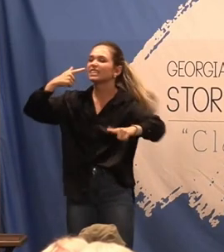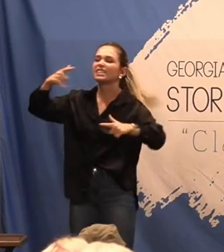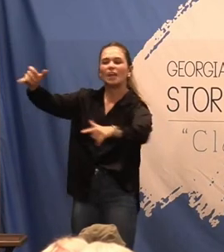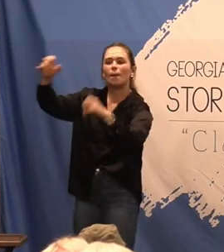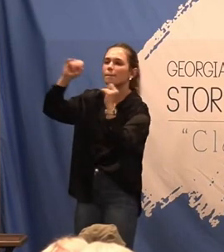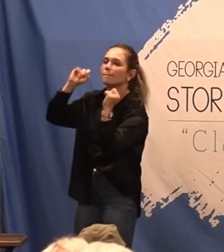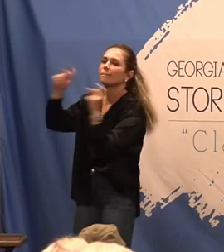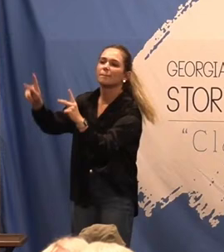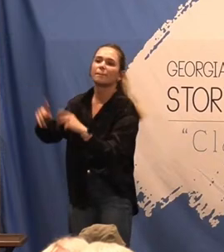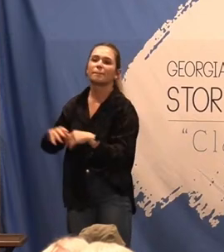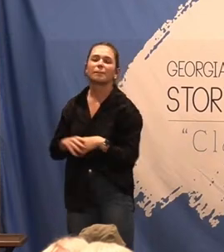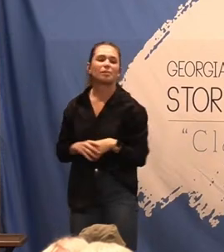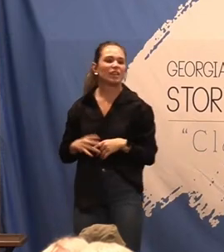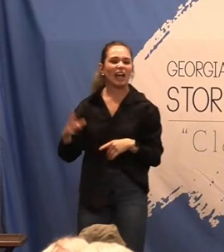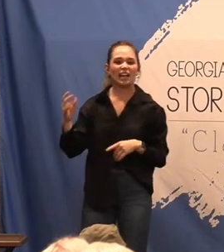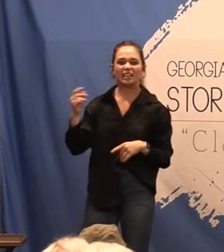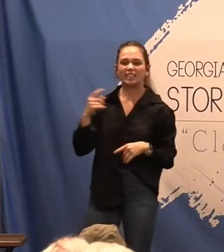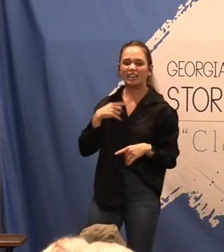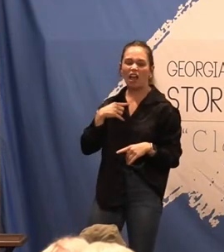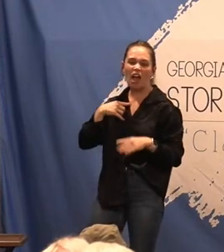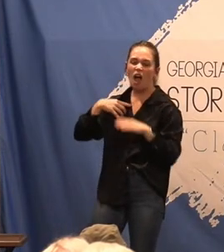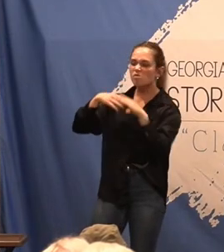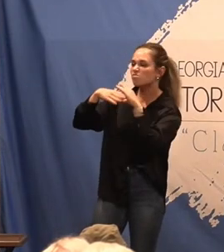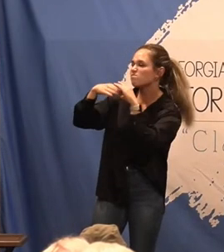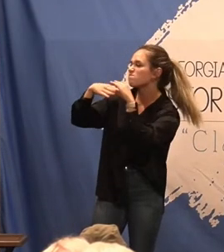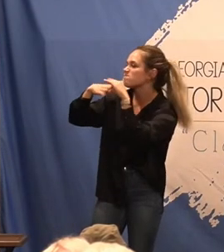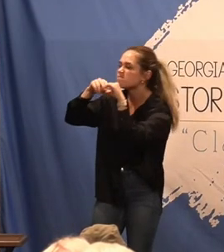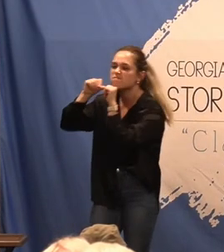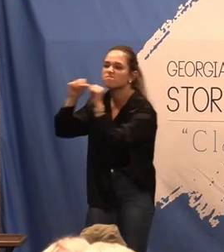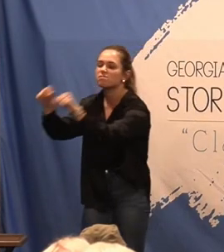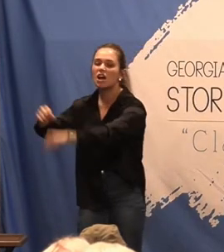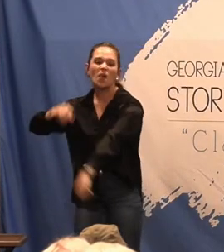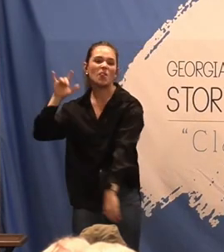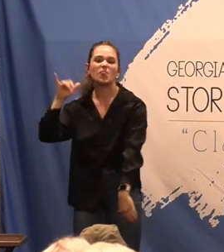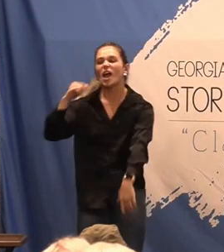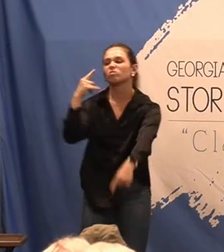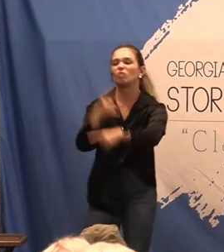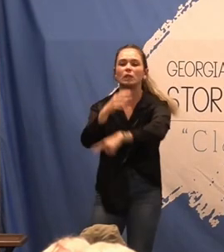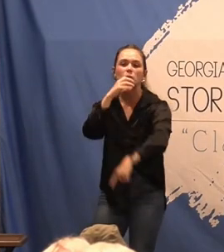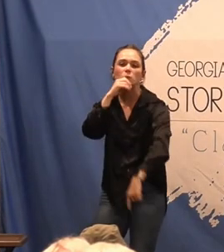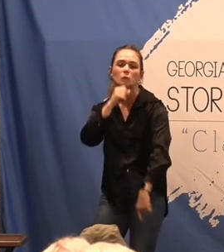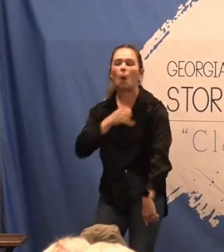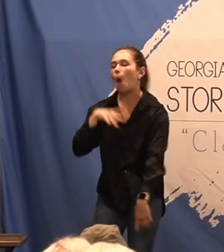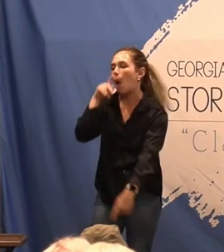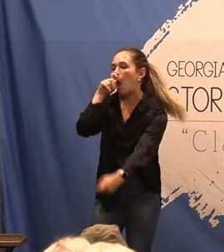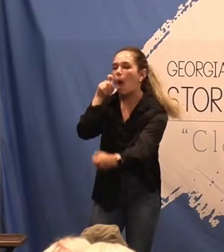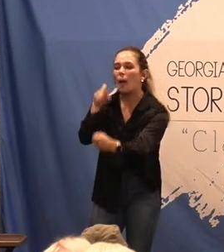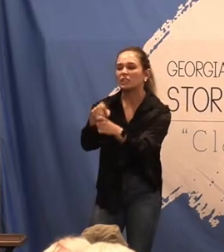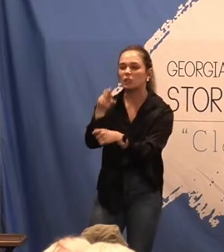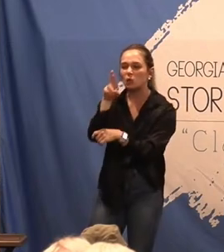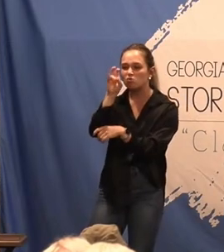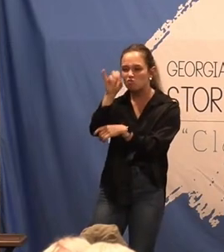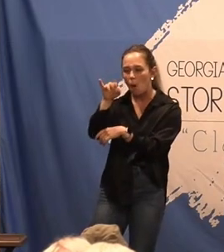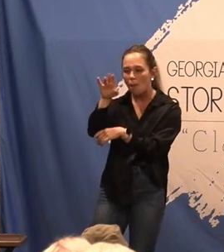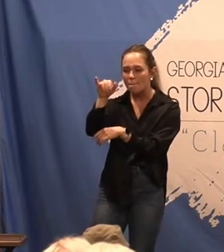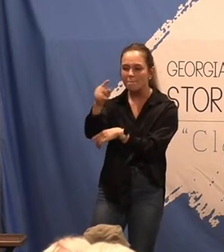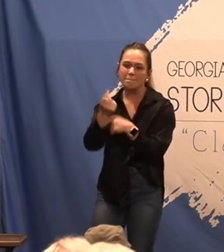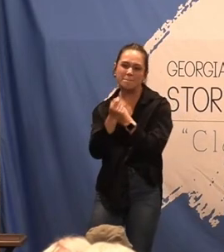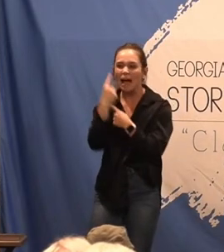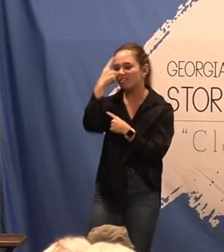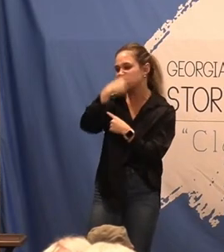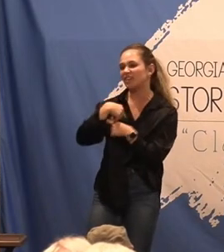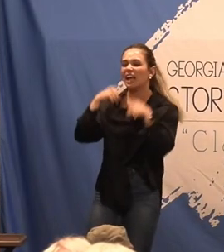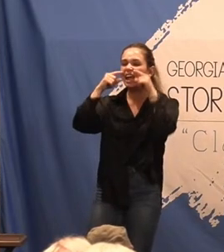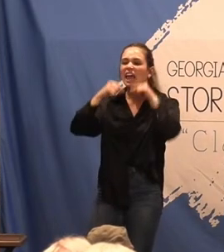at her and let the spittle fly. "That's right, you old hag, you roly-poly bat-faced set of